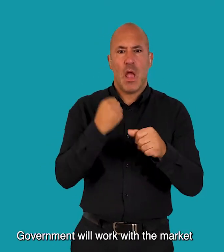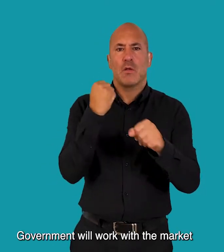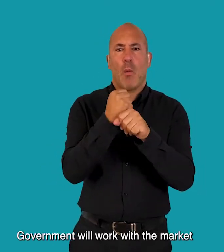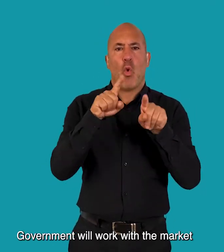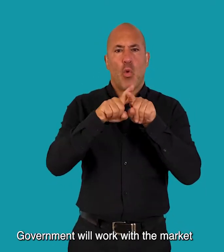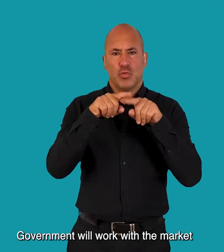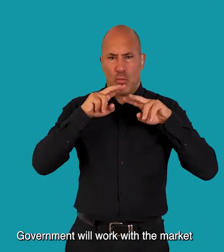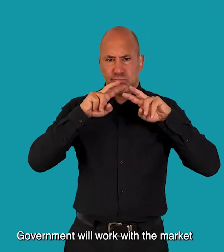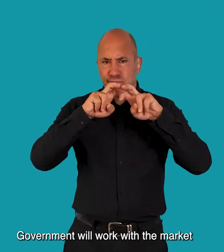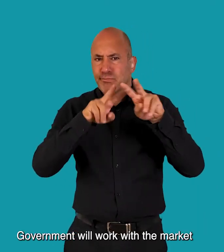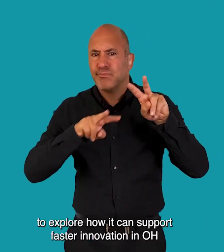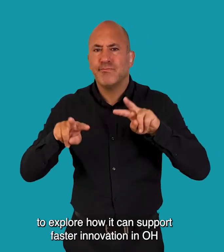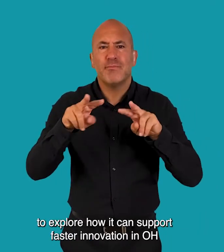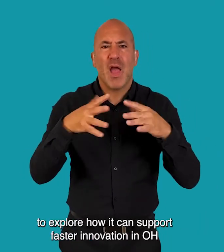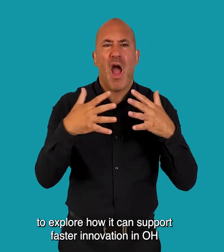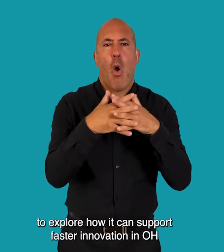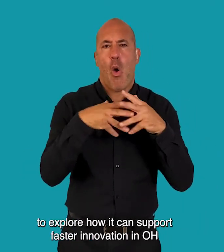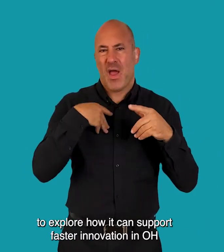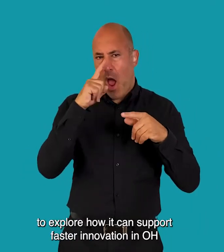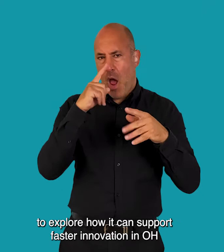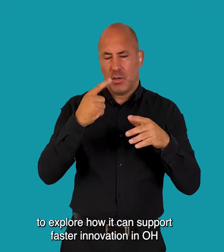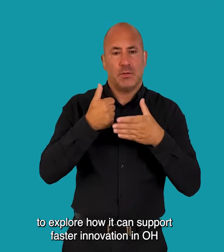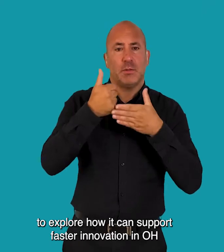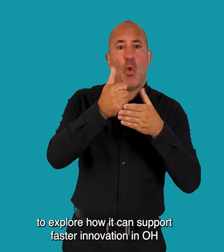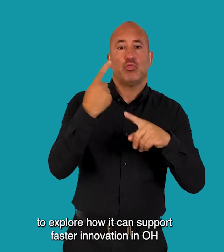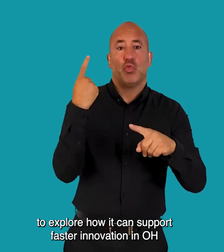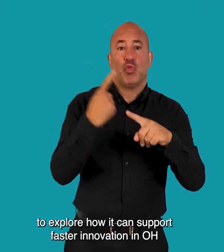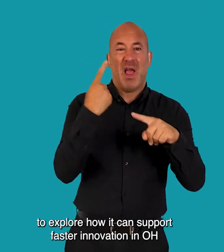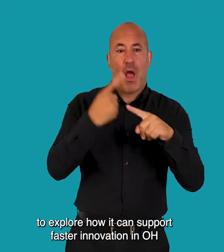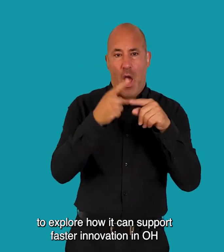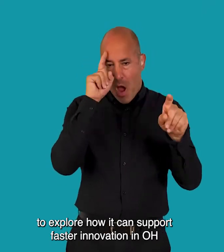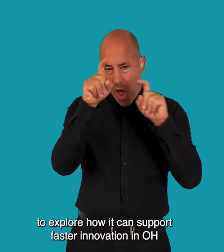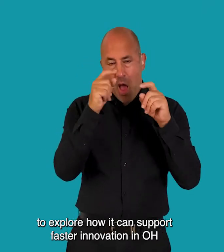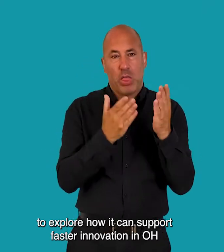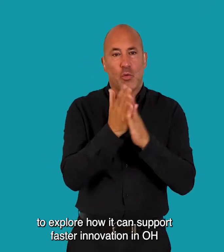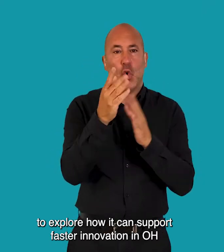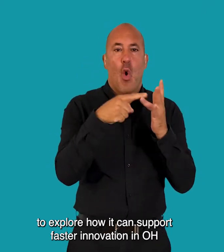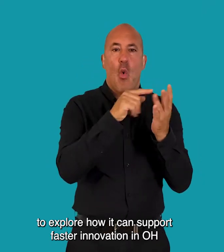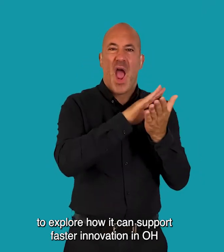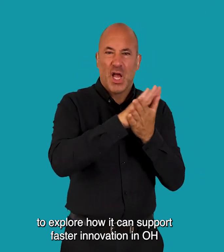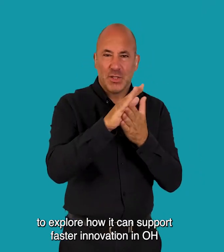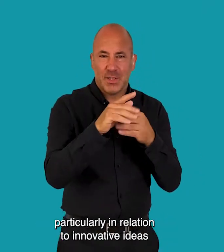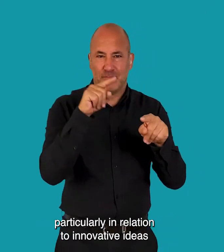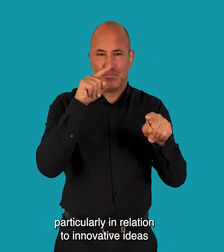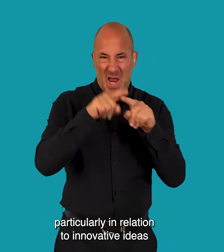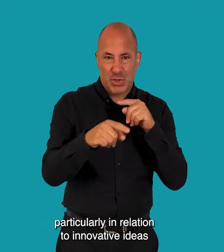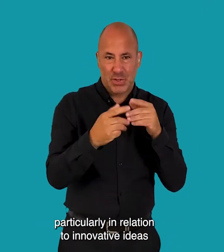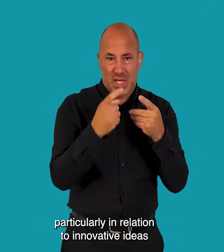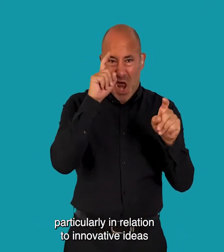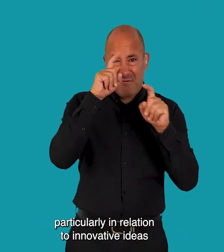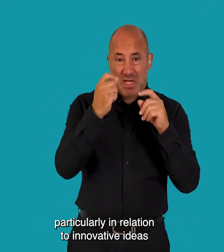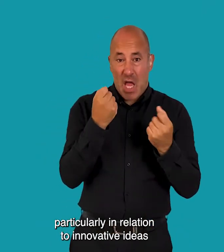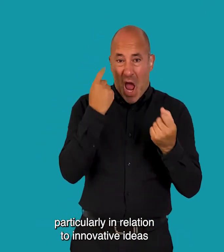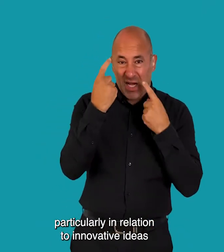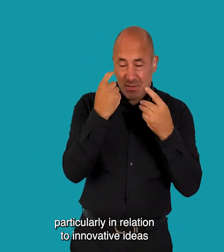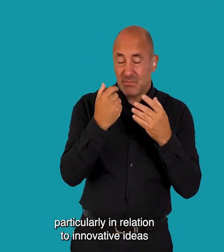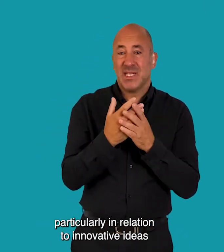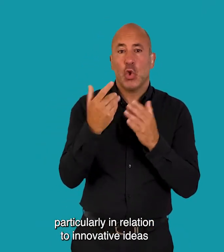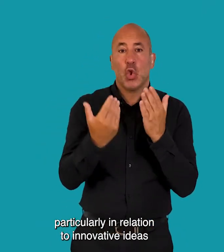work with the market to explore how it can support faster innovation in OH, particularly in relation to innovative